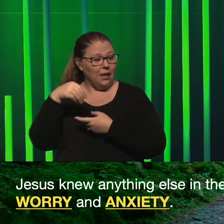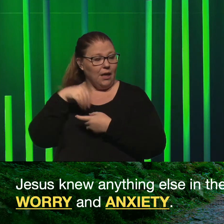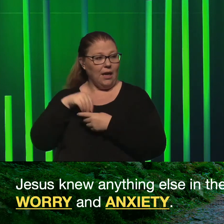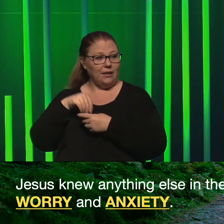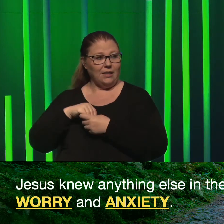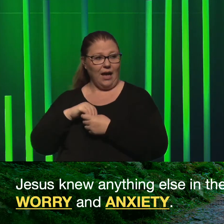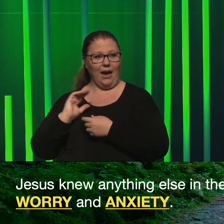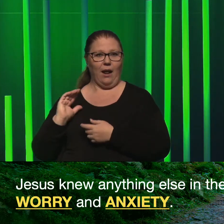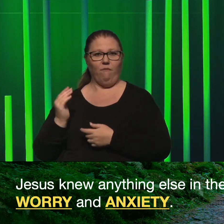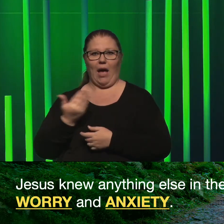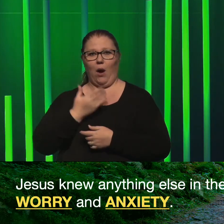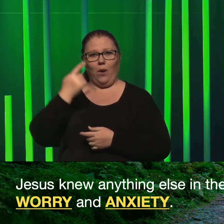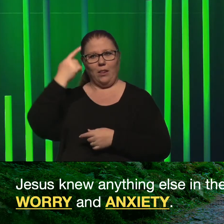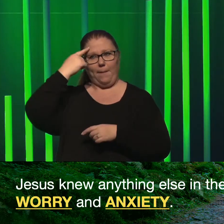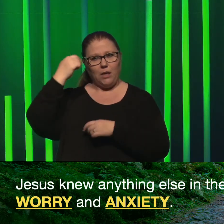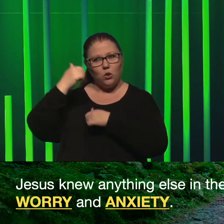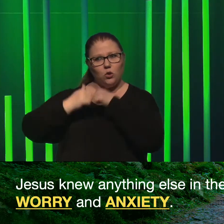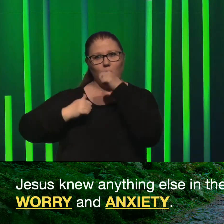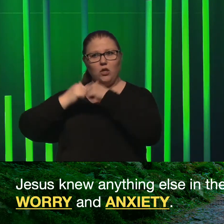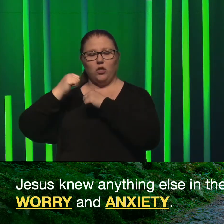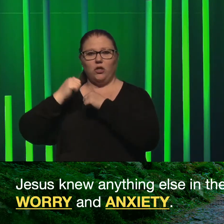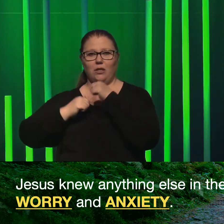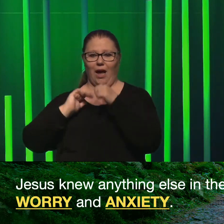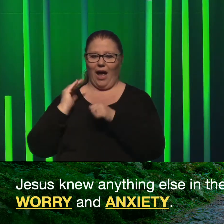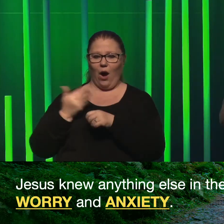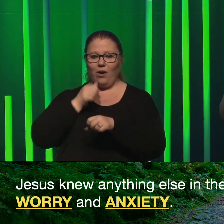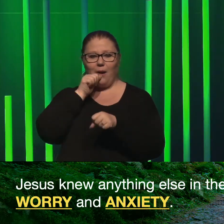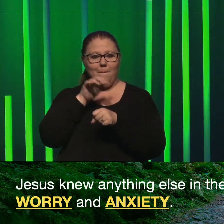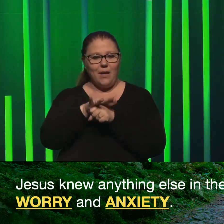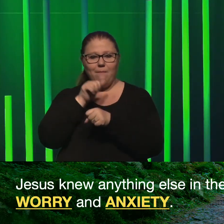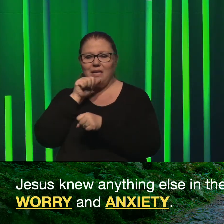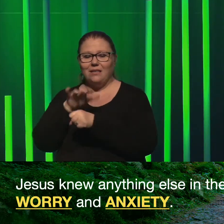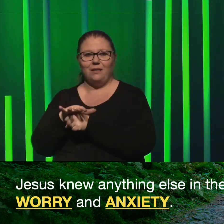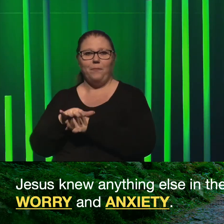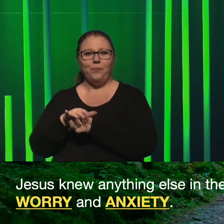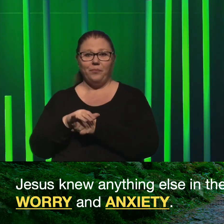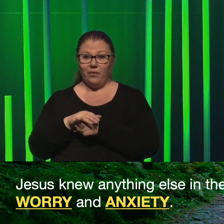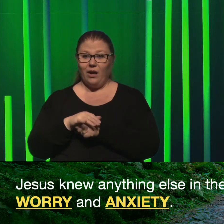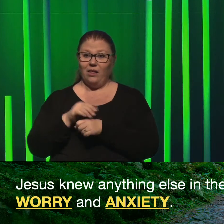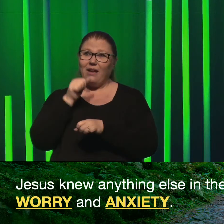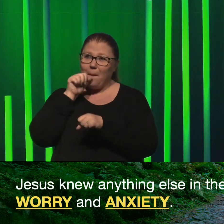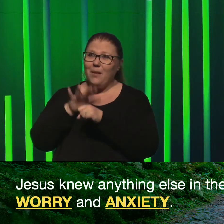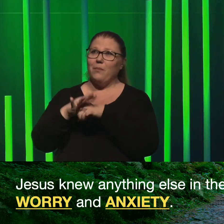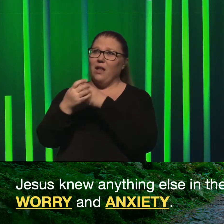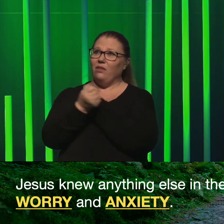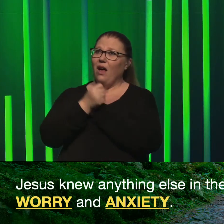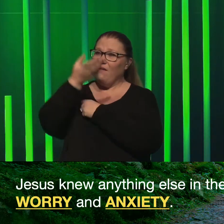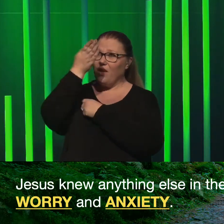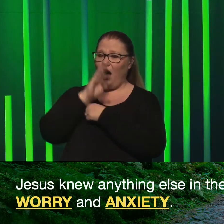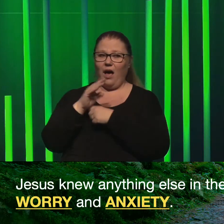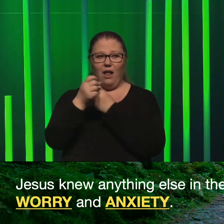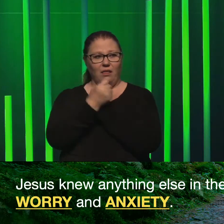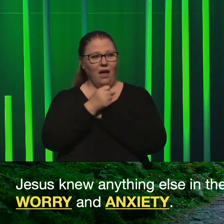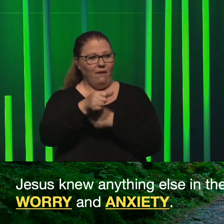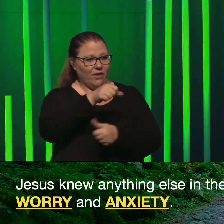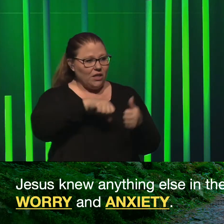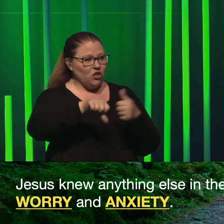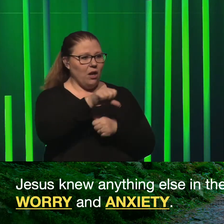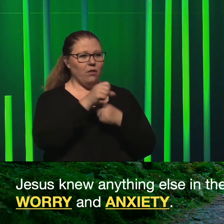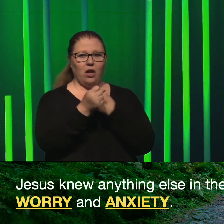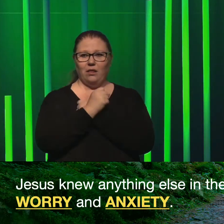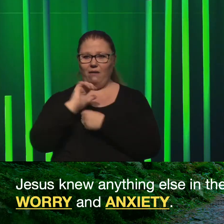our mental structures, inside of our commitments, a commitment to loving God, loving one another,